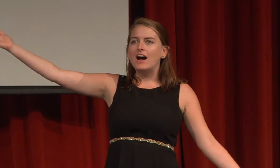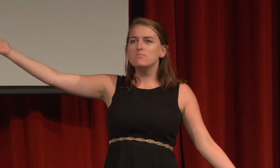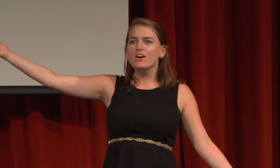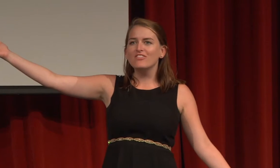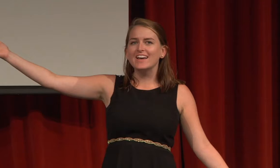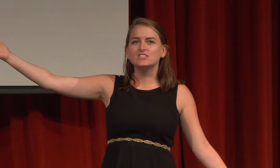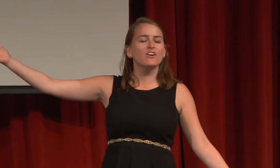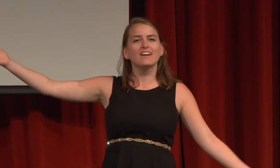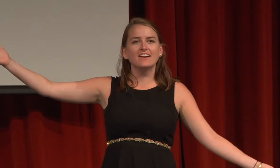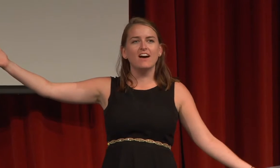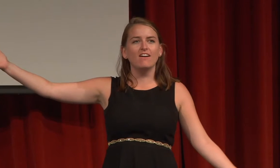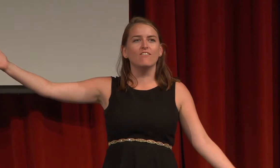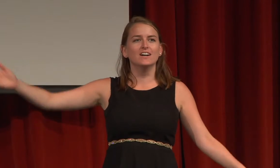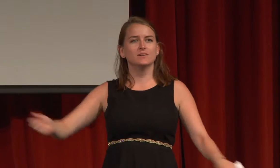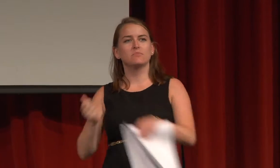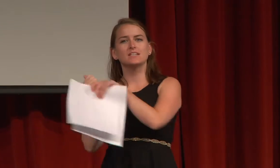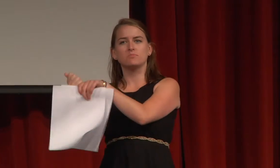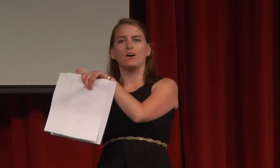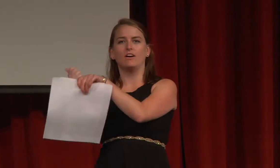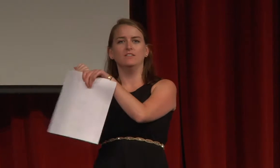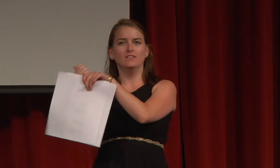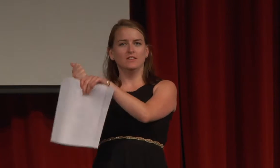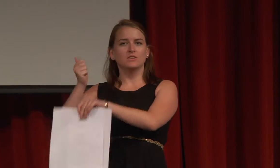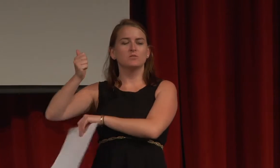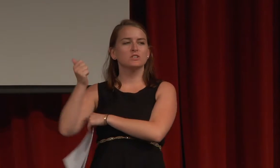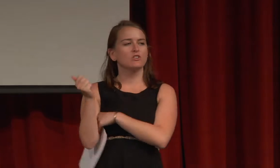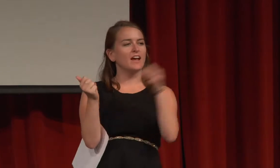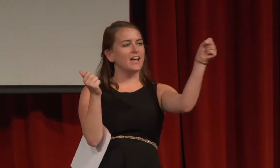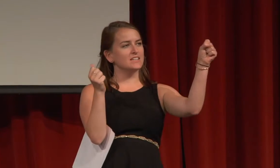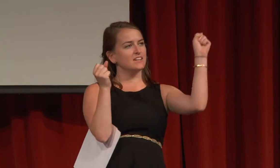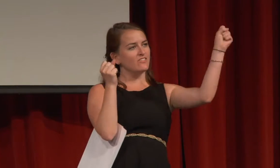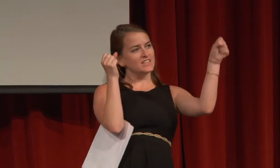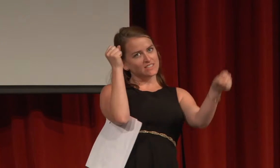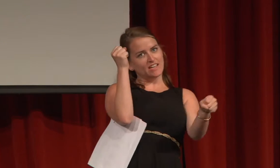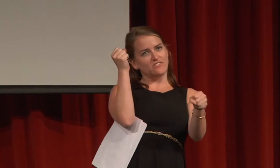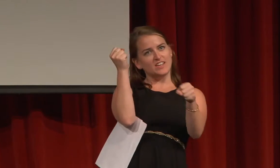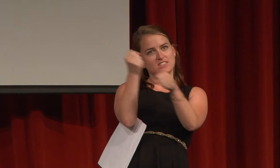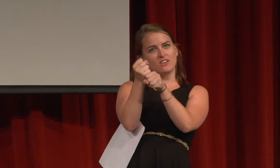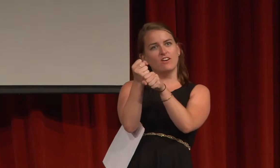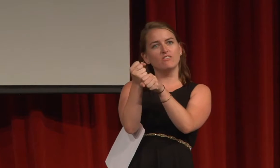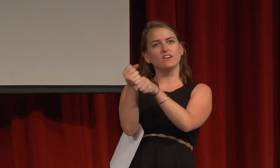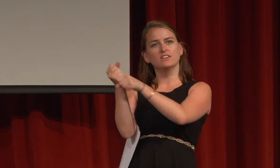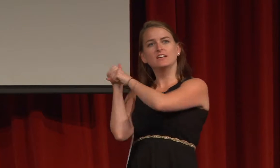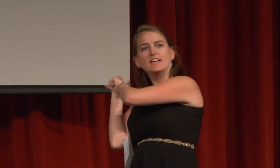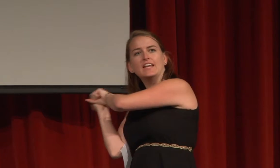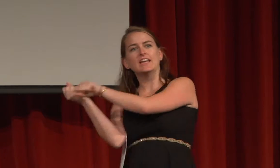How perfect! You already know! Baseball. Put your hand in a fist over and hit